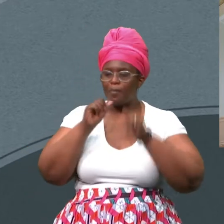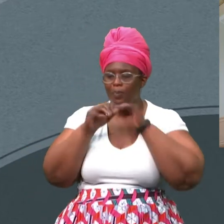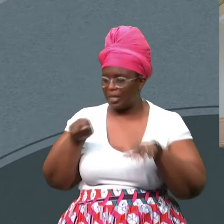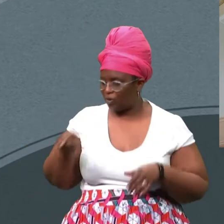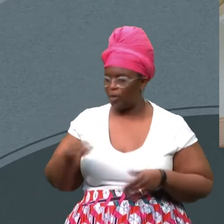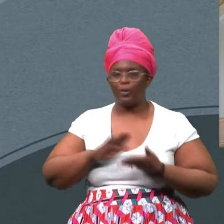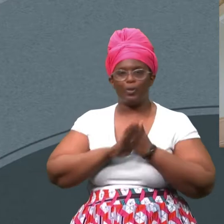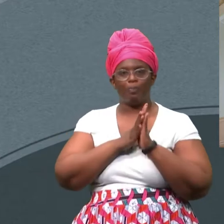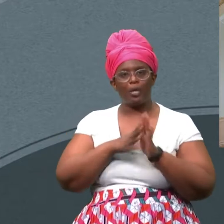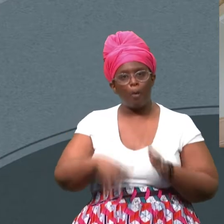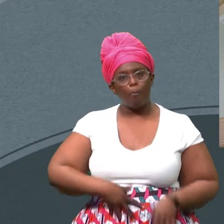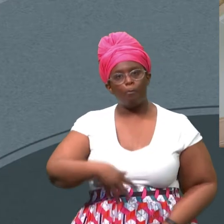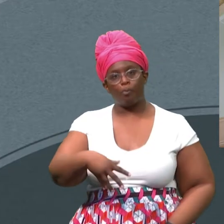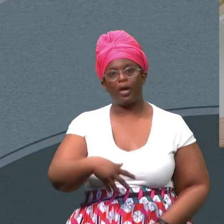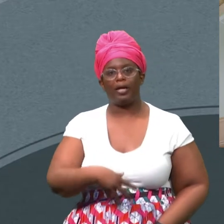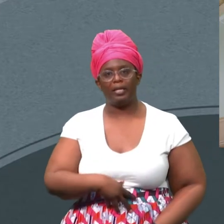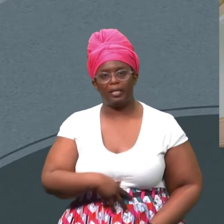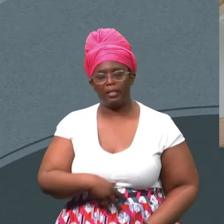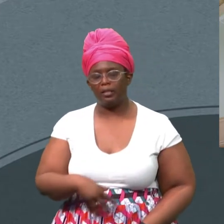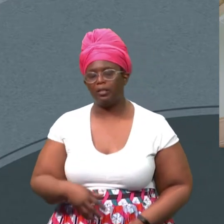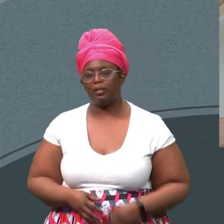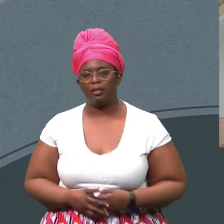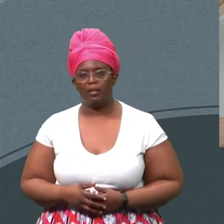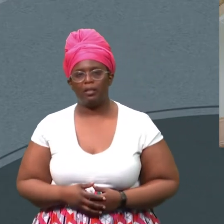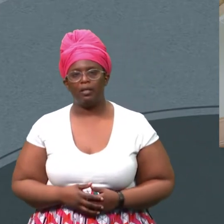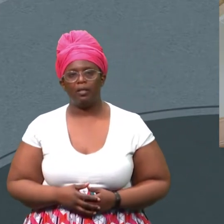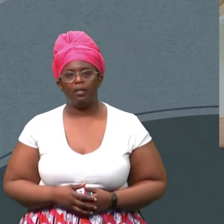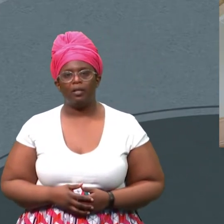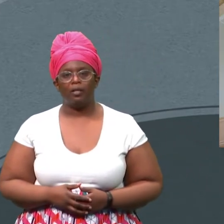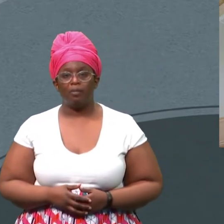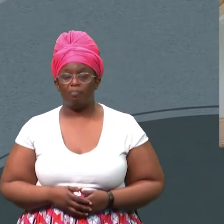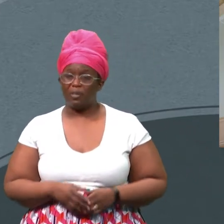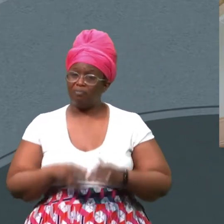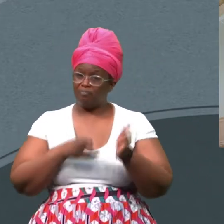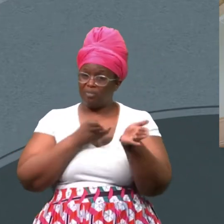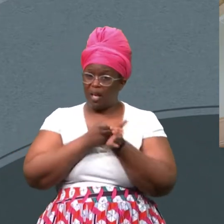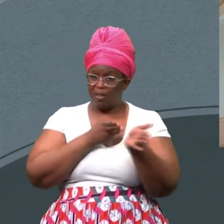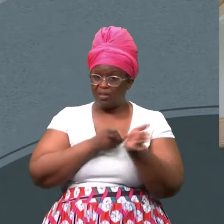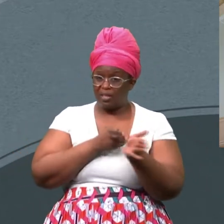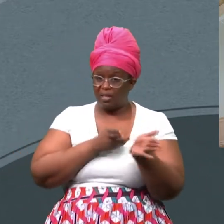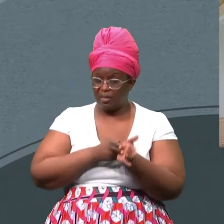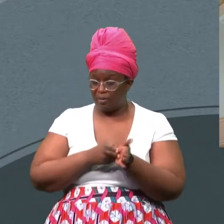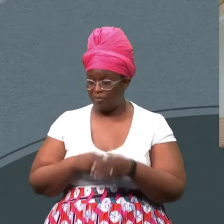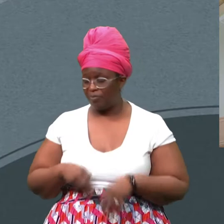her to be able to have a child. But the truth of the matter is